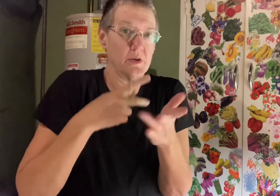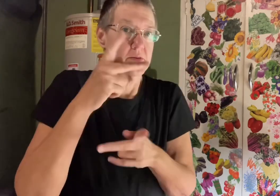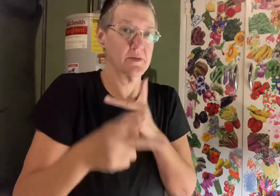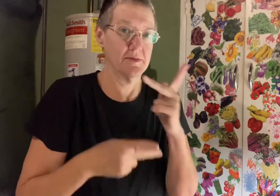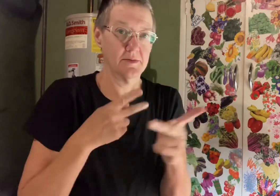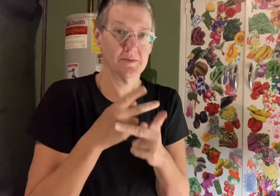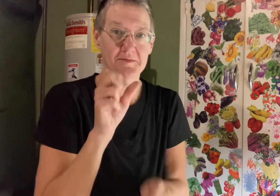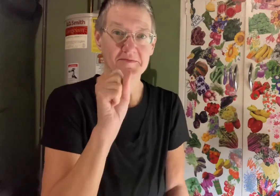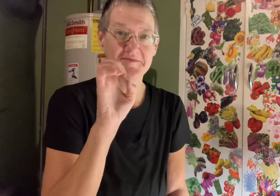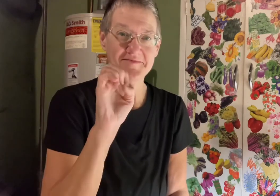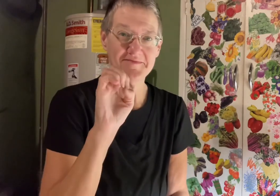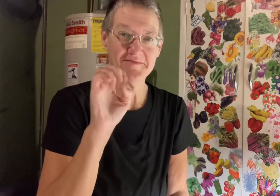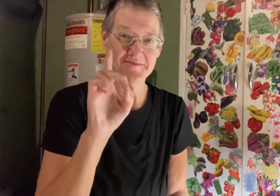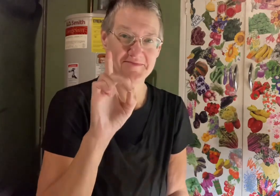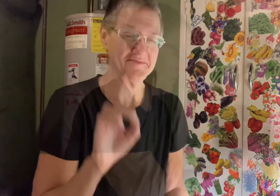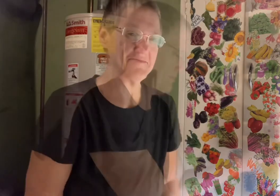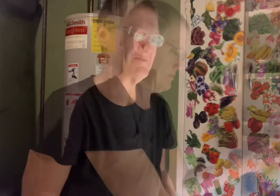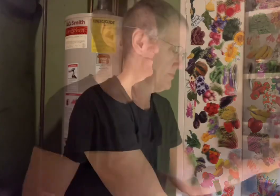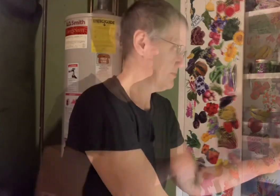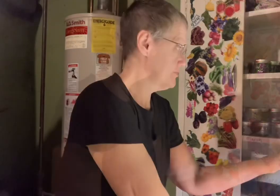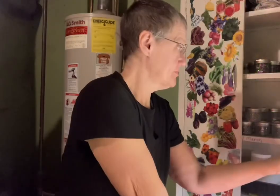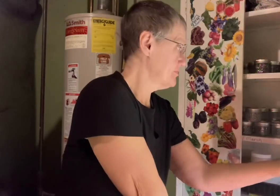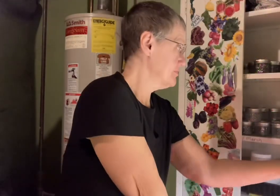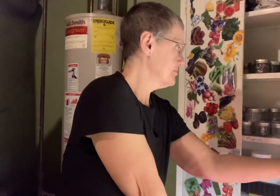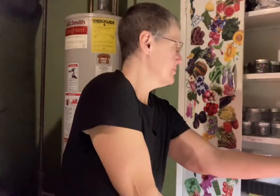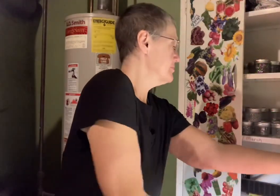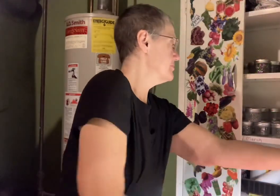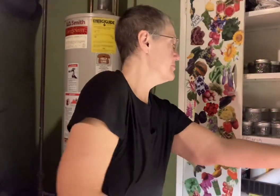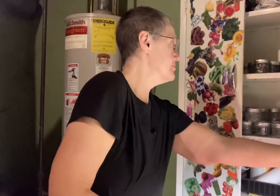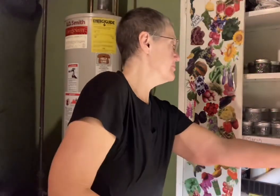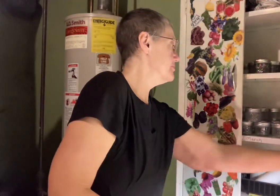I'm going to show you what kind of seeds we're going to plant.